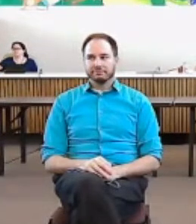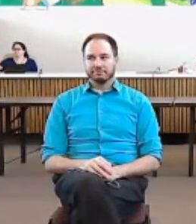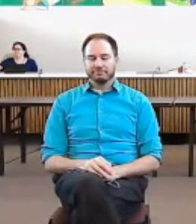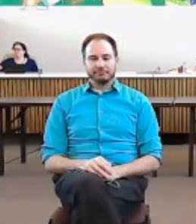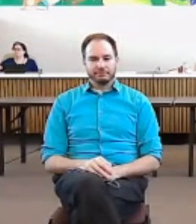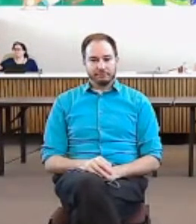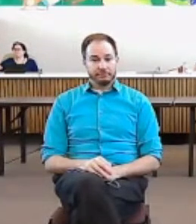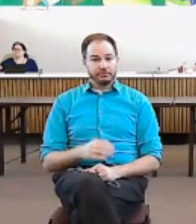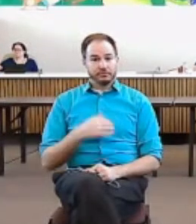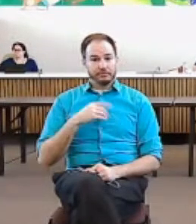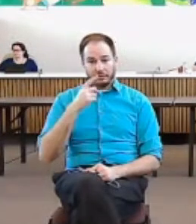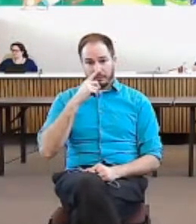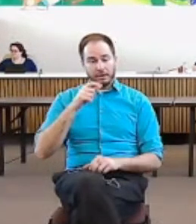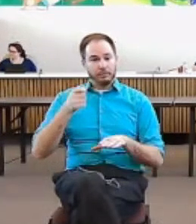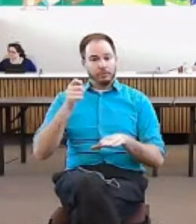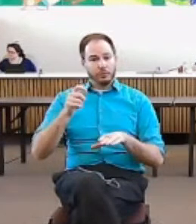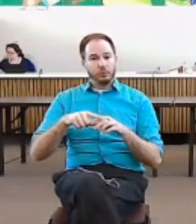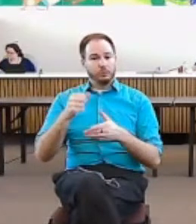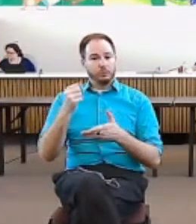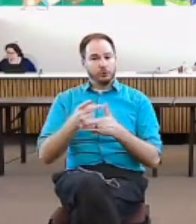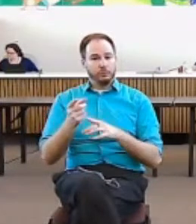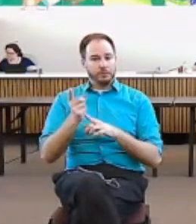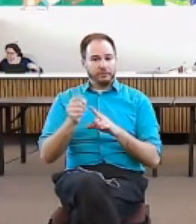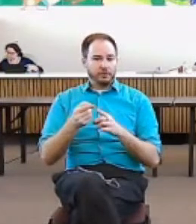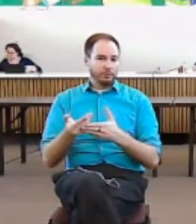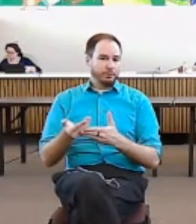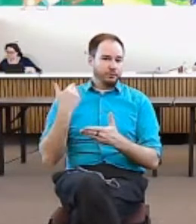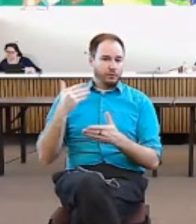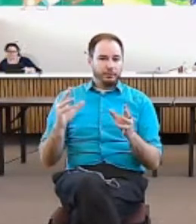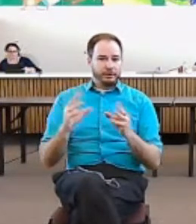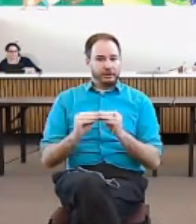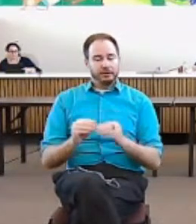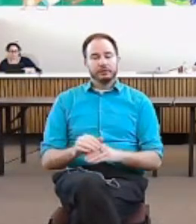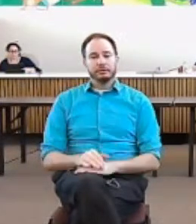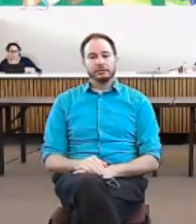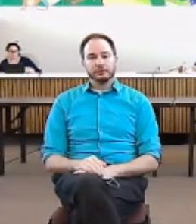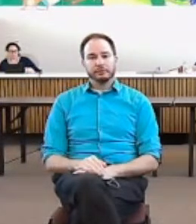Can I get a motion to approve the minutes of the preceding meeting?